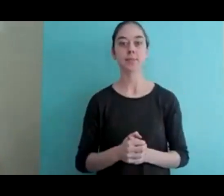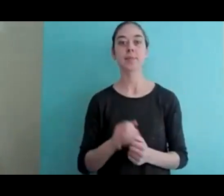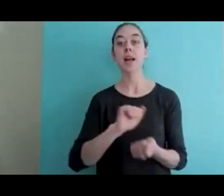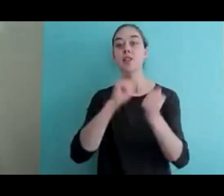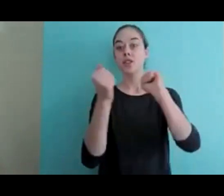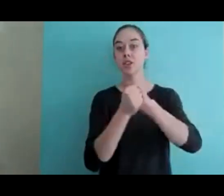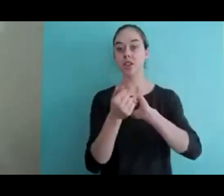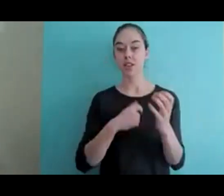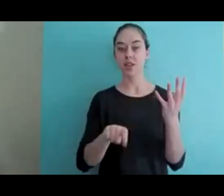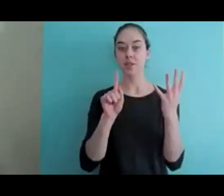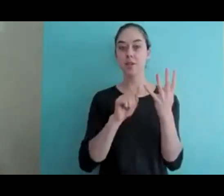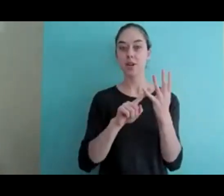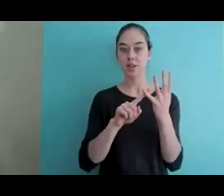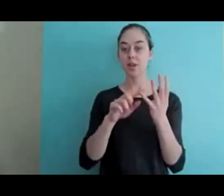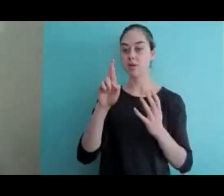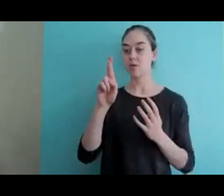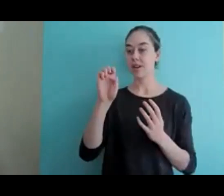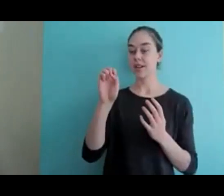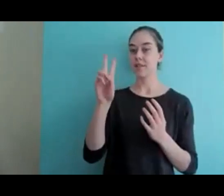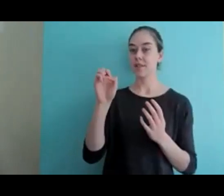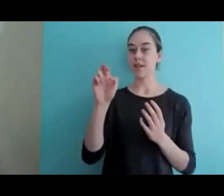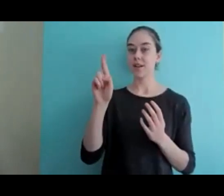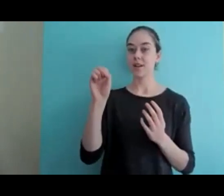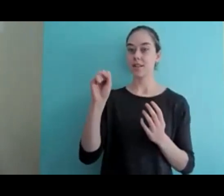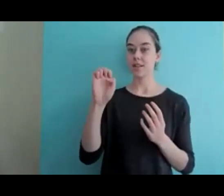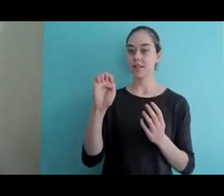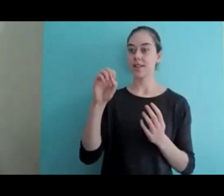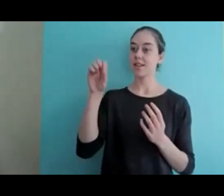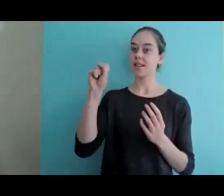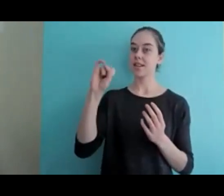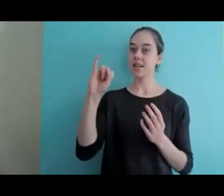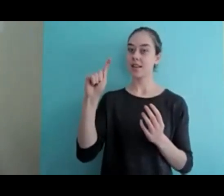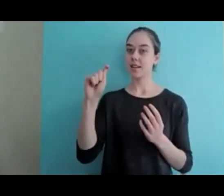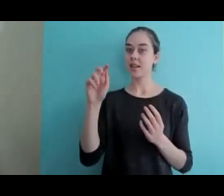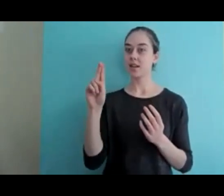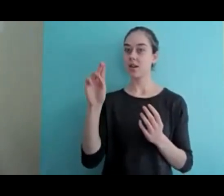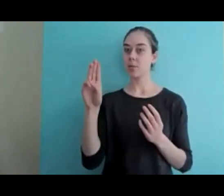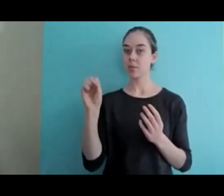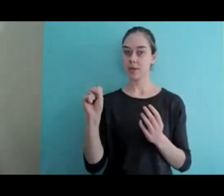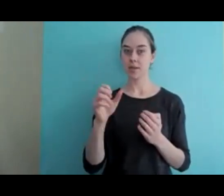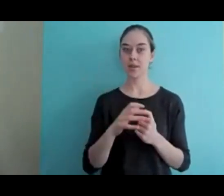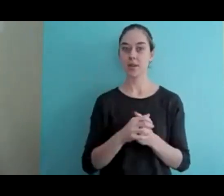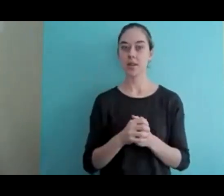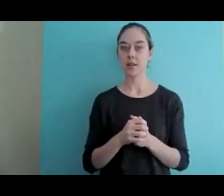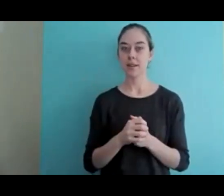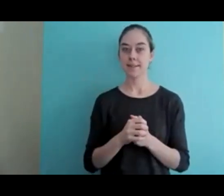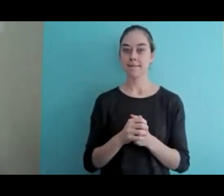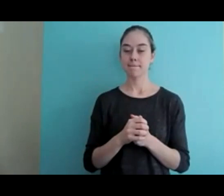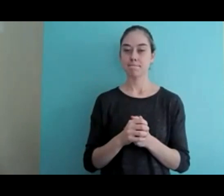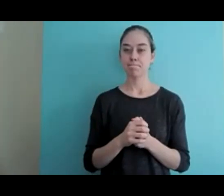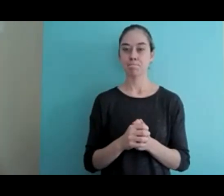And change. Now, reverse sit-ups. Let's go. Leave your head down and roll